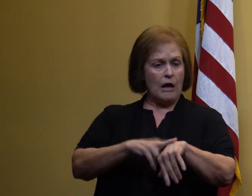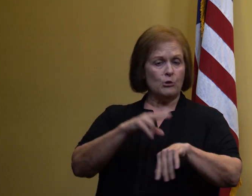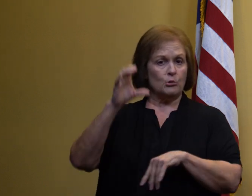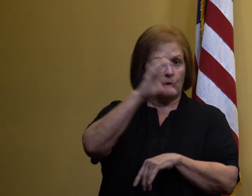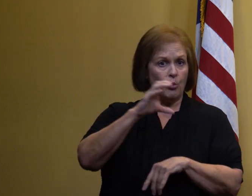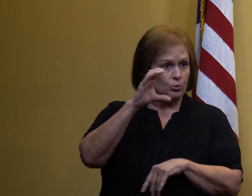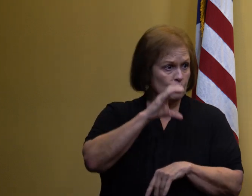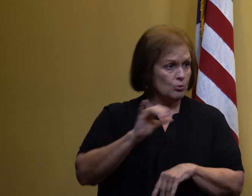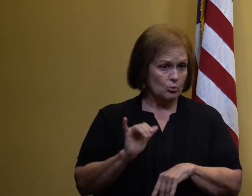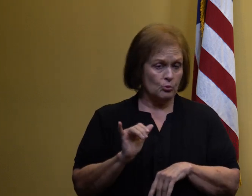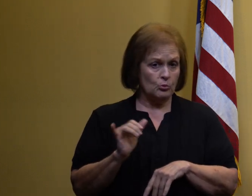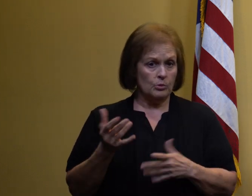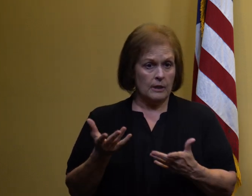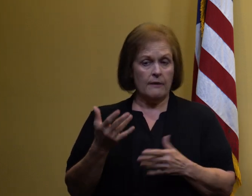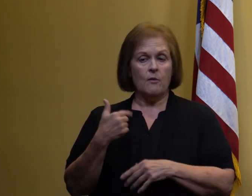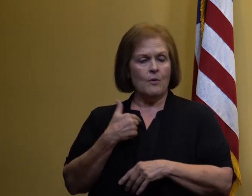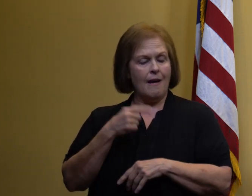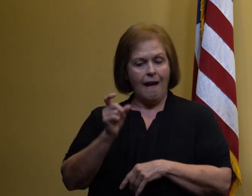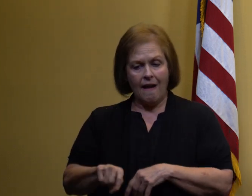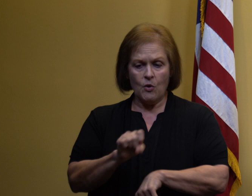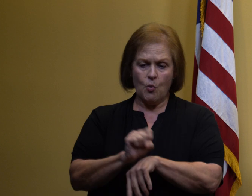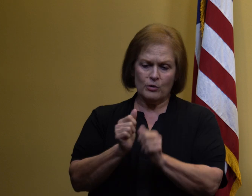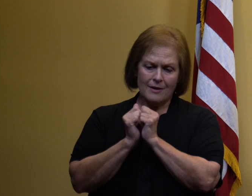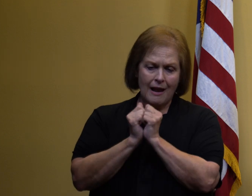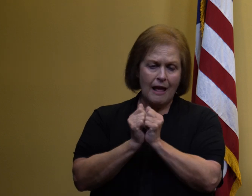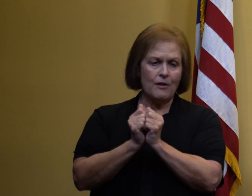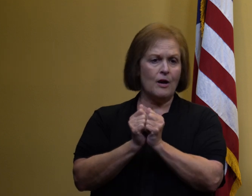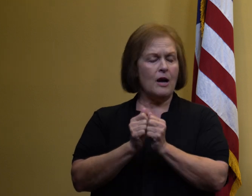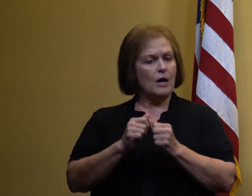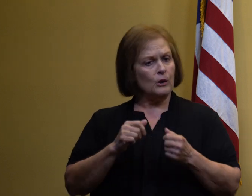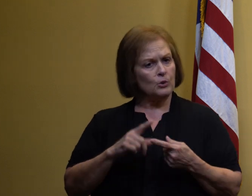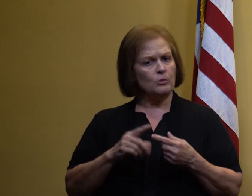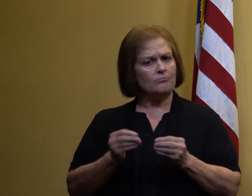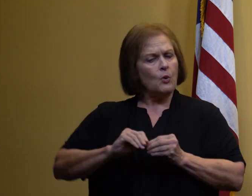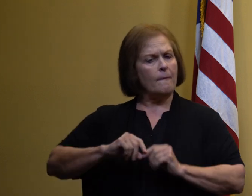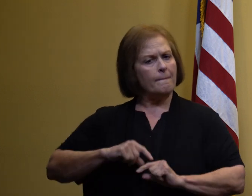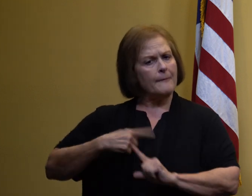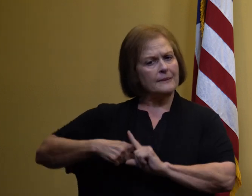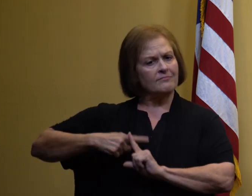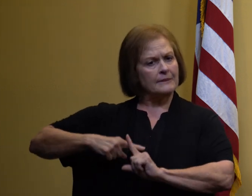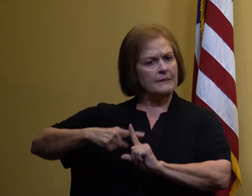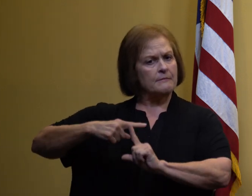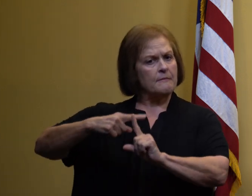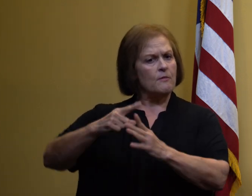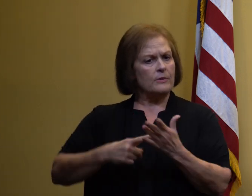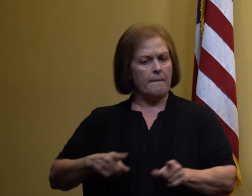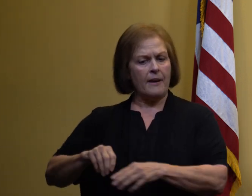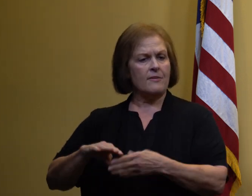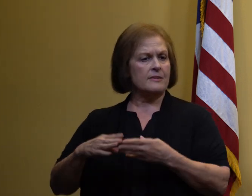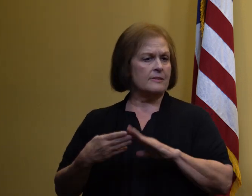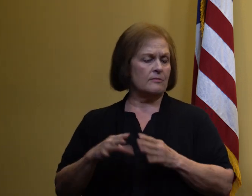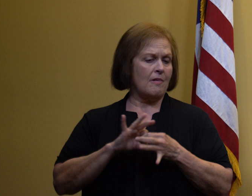on. So again, we have to work together to lift up what is so positive going on in the city of New